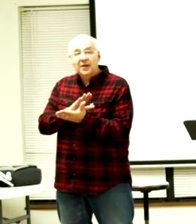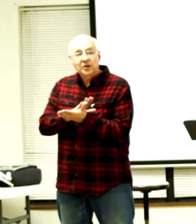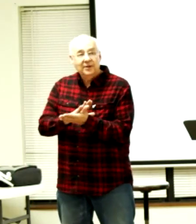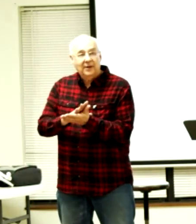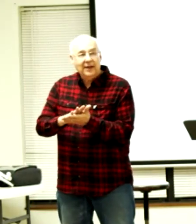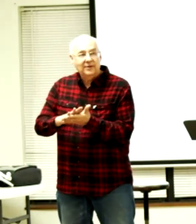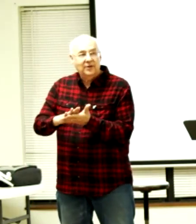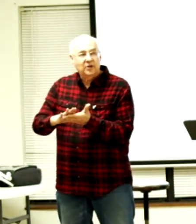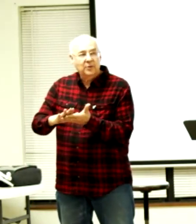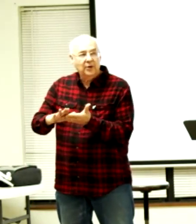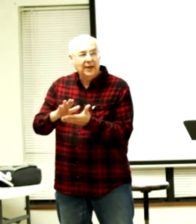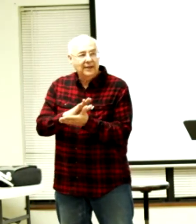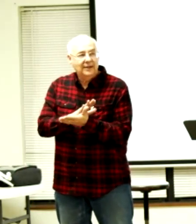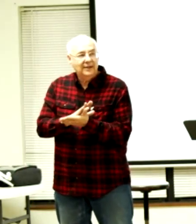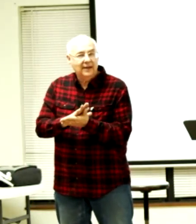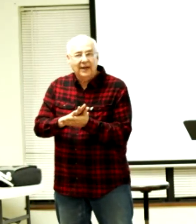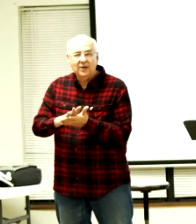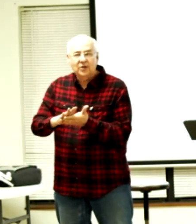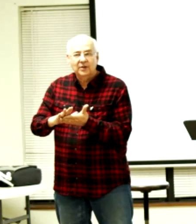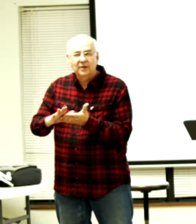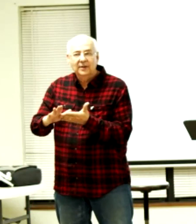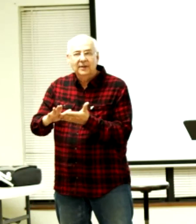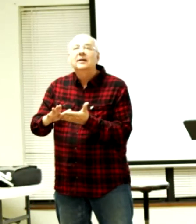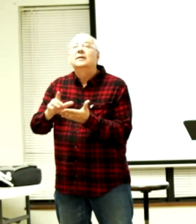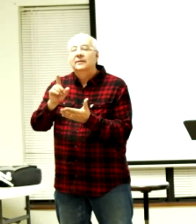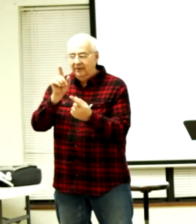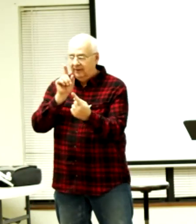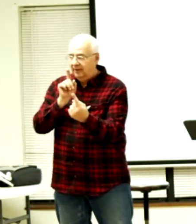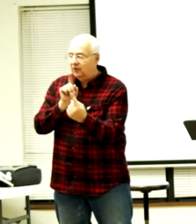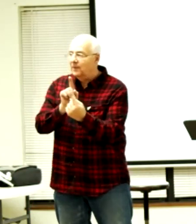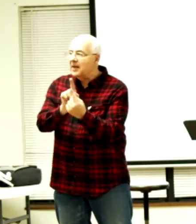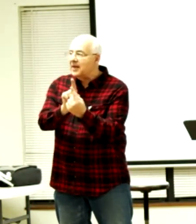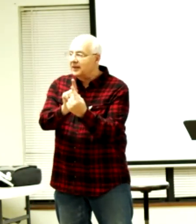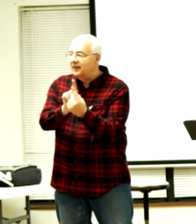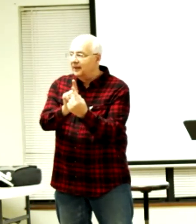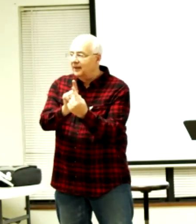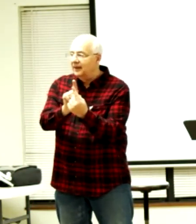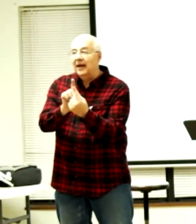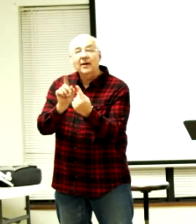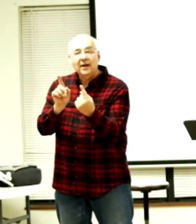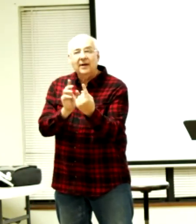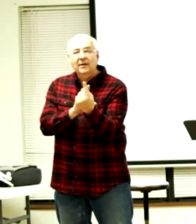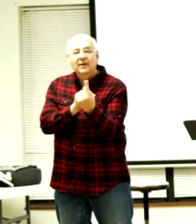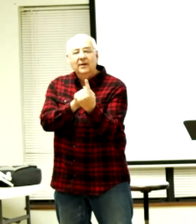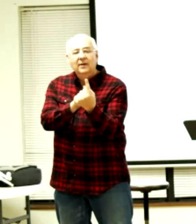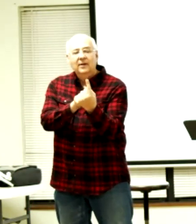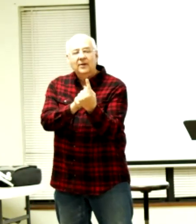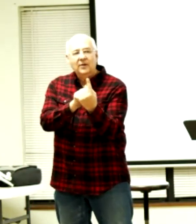Nice, right? The smoothing, nice to meet. Now here,